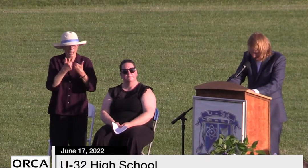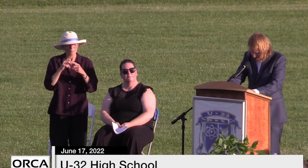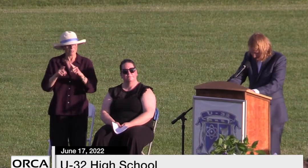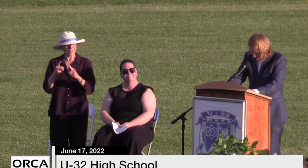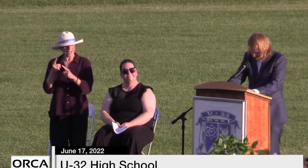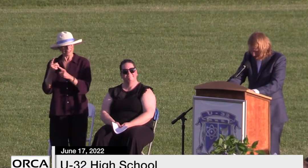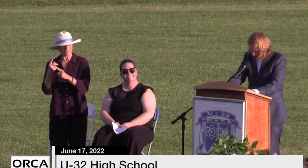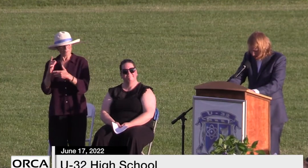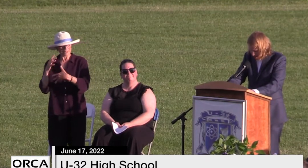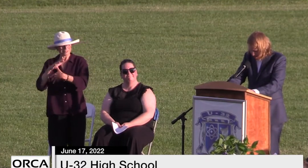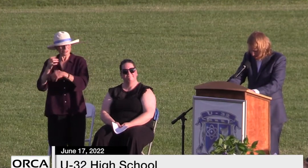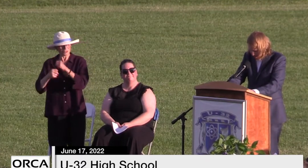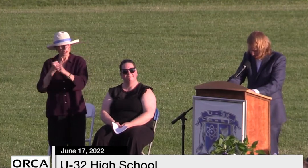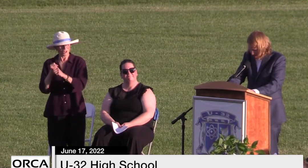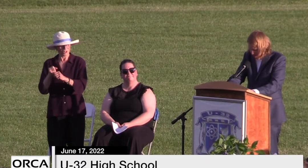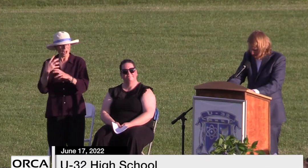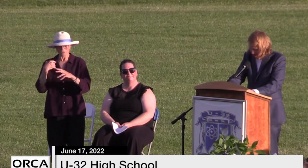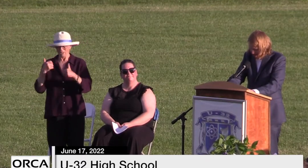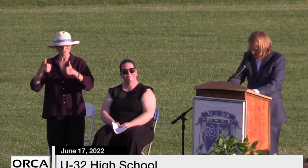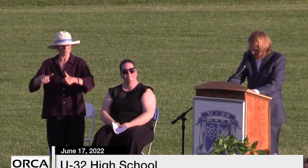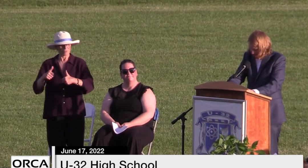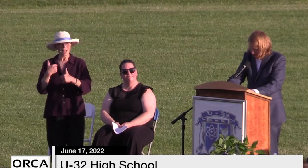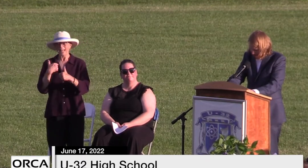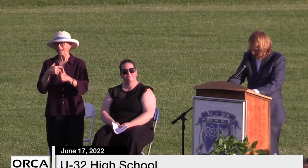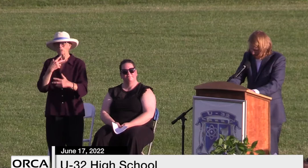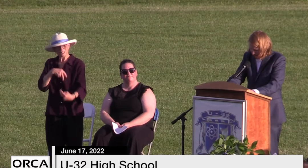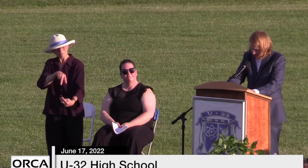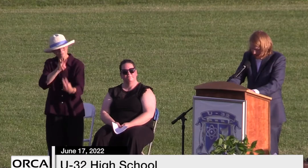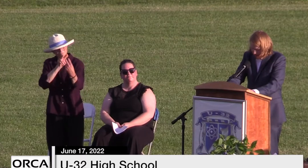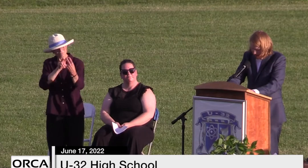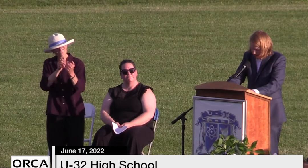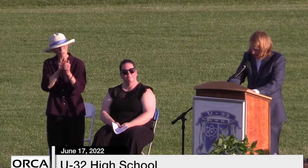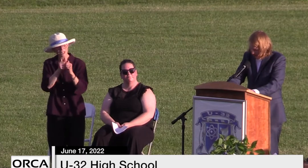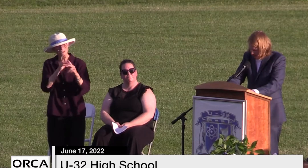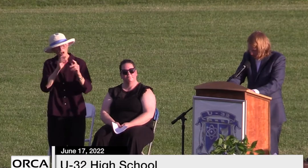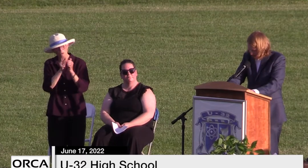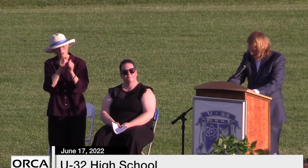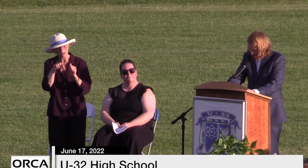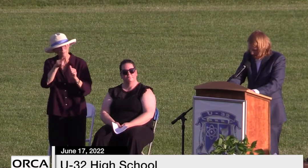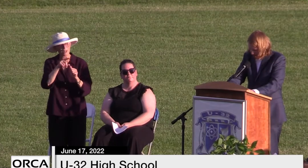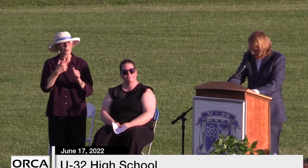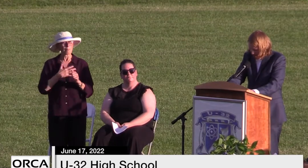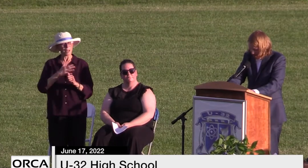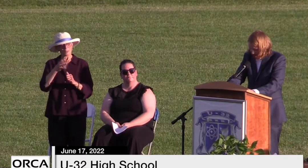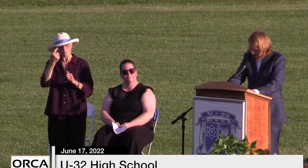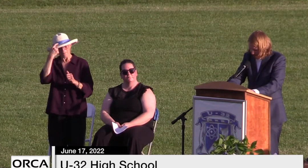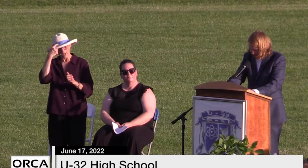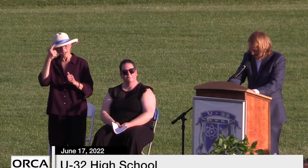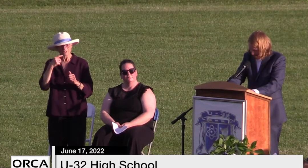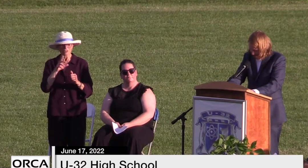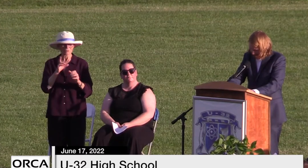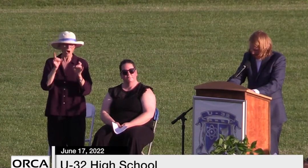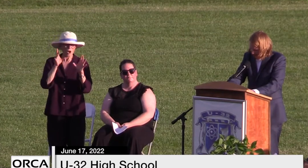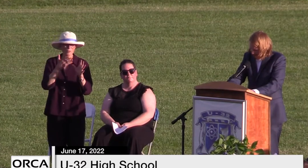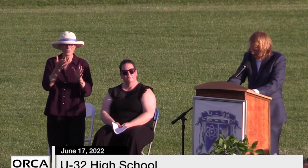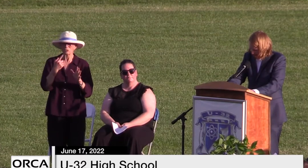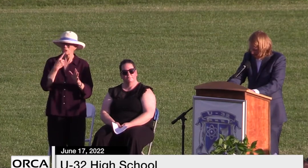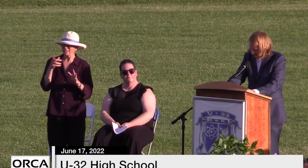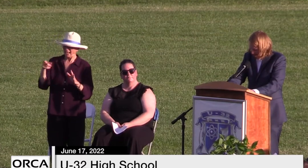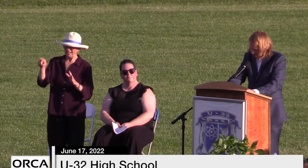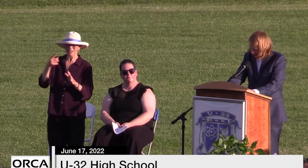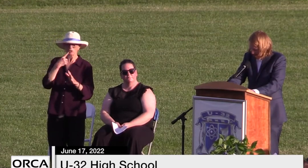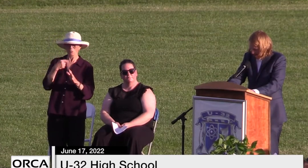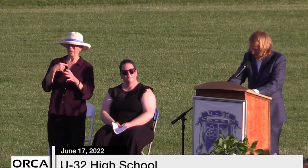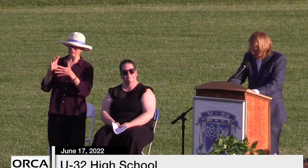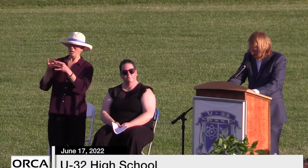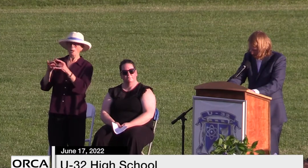also make more of an effort to look people in the eye when I speak to them. So even though in my mind it was an awful thing to say, I